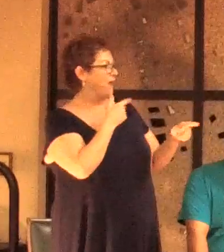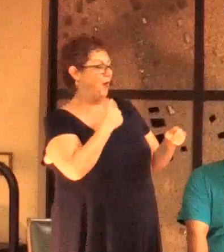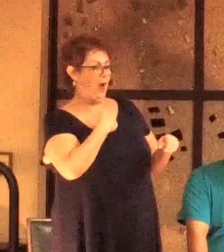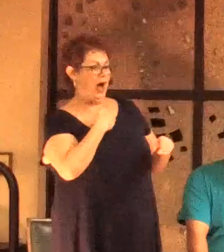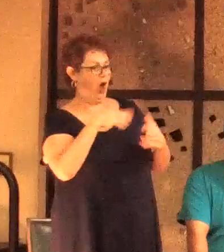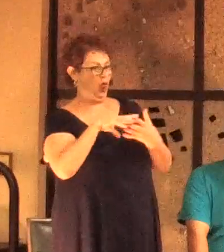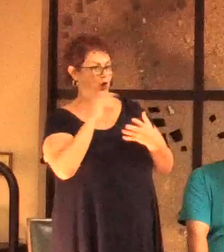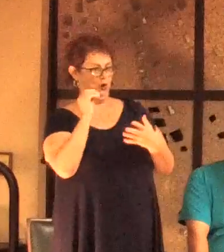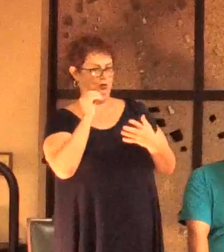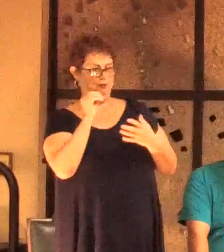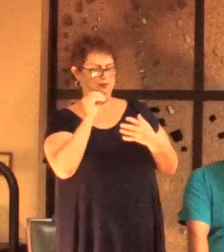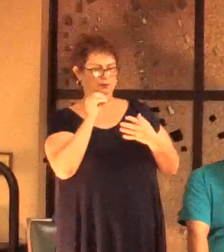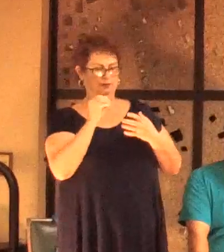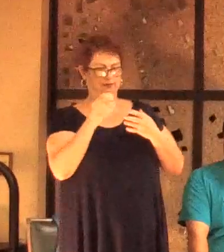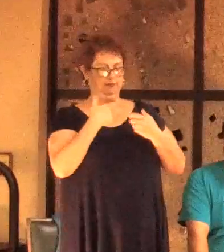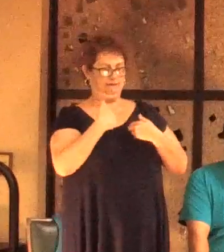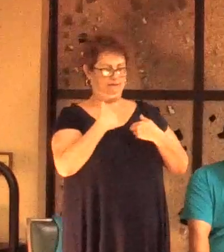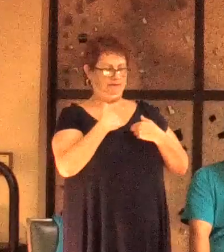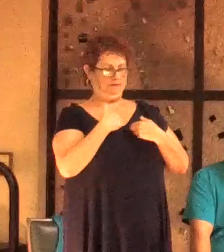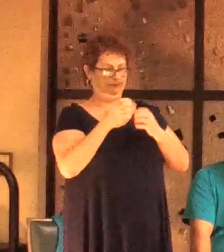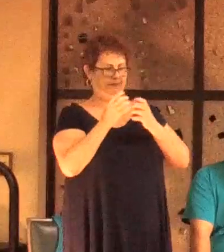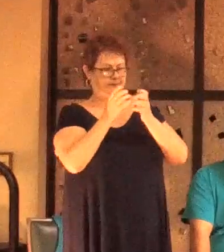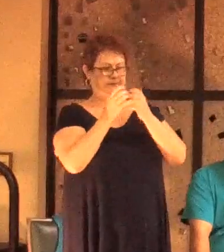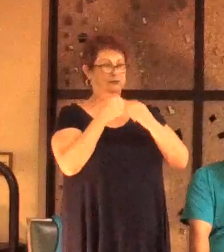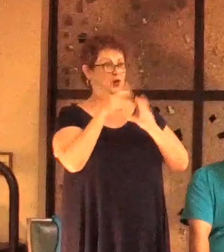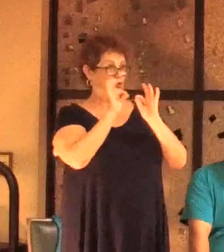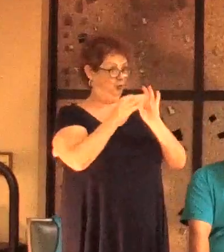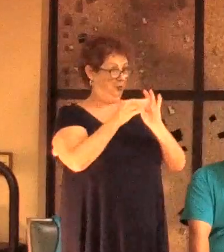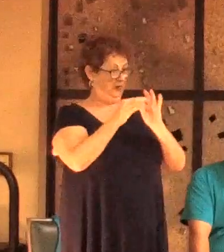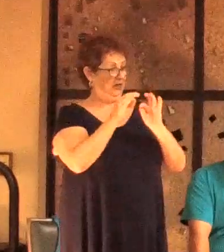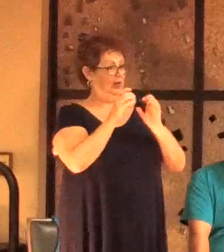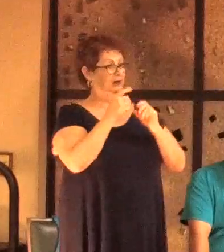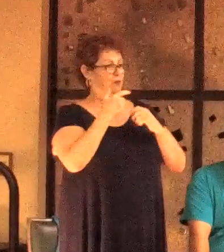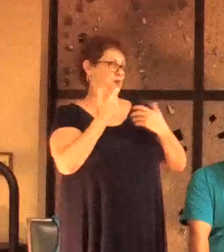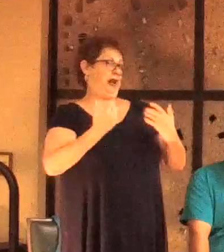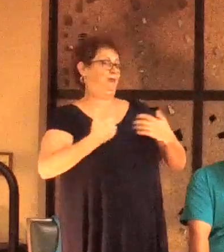You know, we learned.